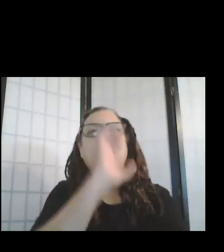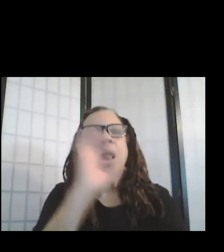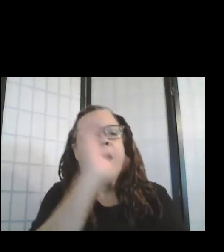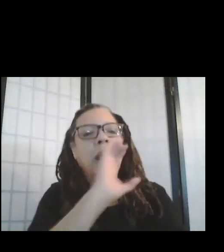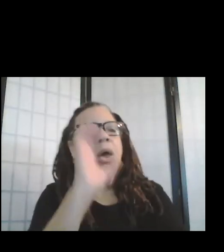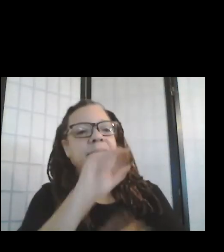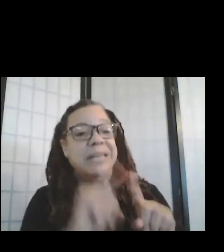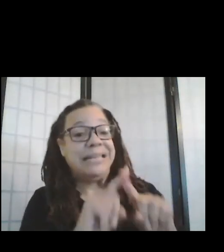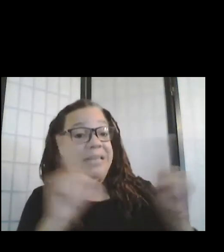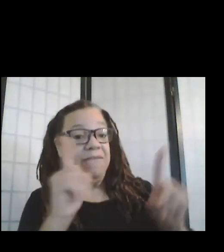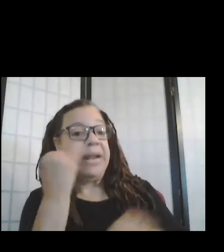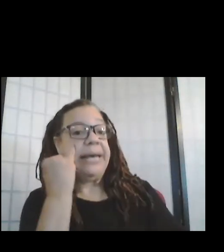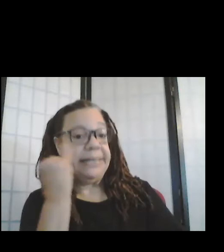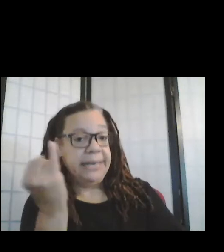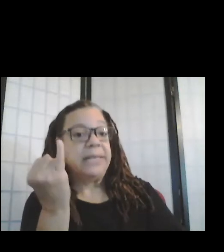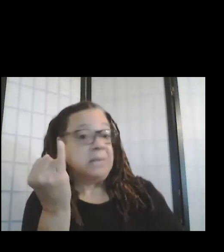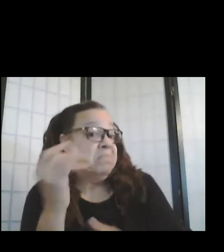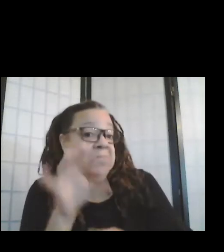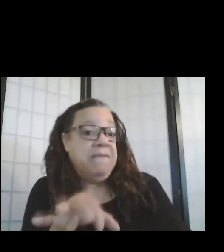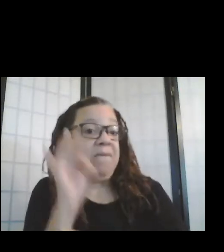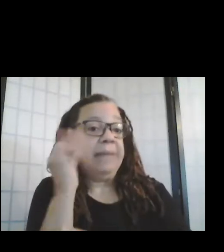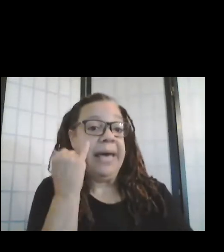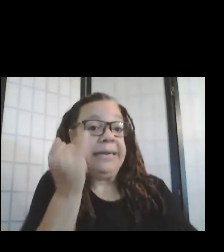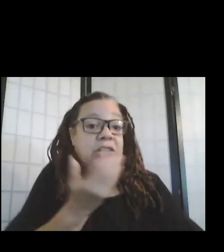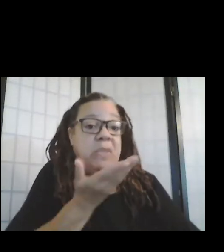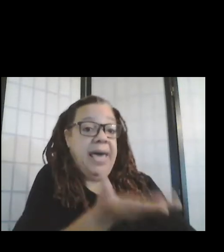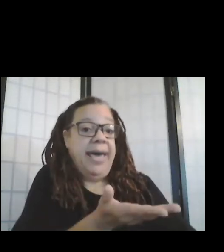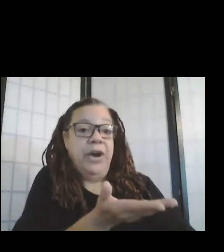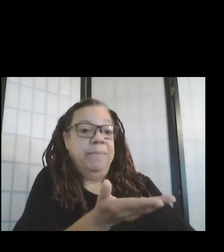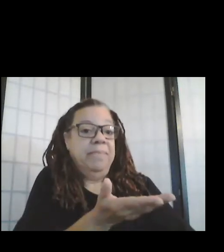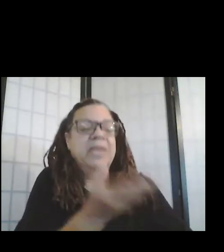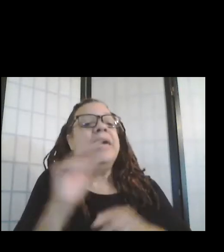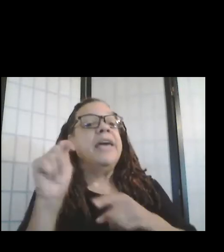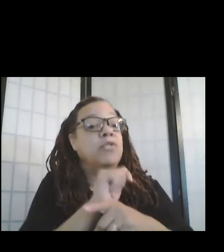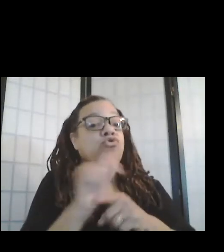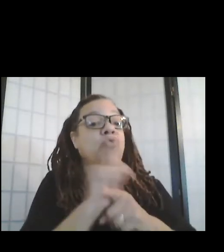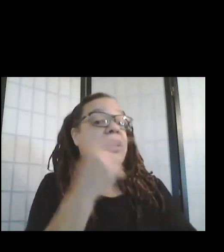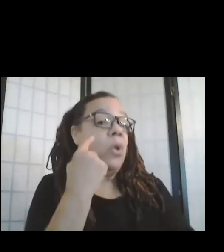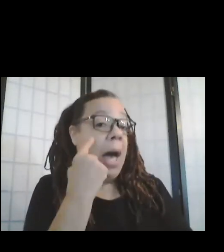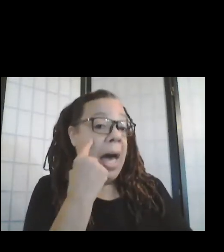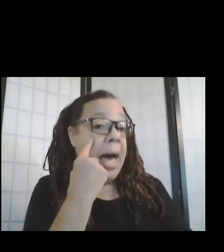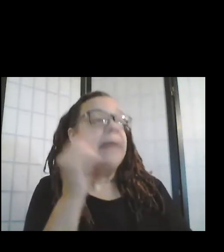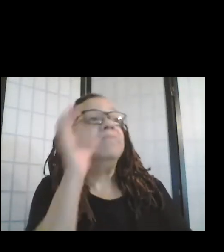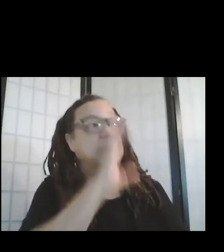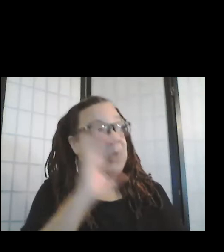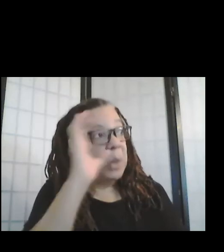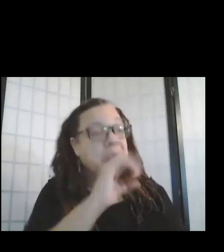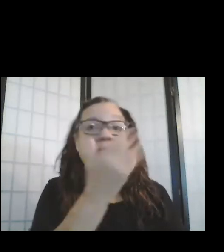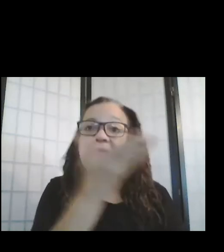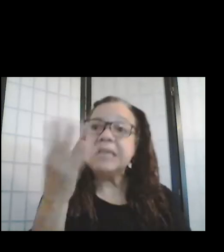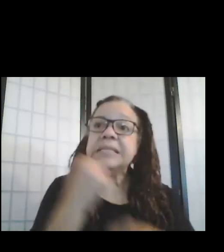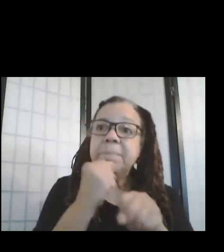ideas. And as a result of that, they find them. If you train your eye to look for things that might make a good